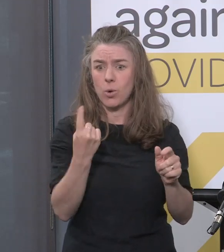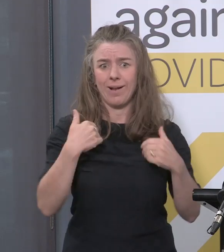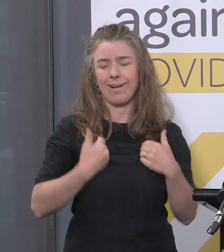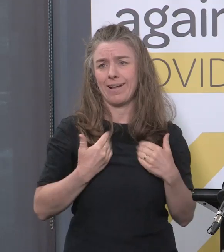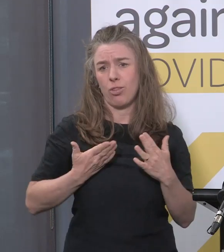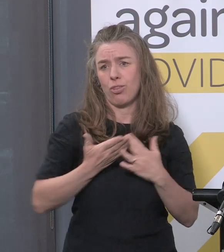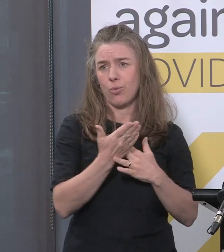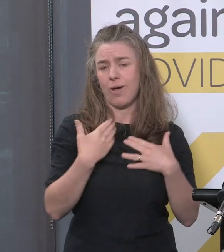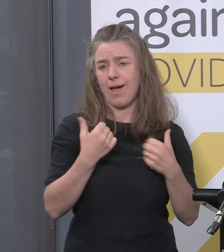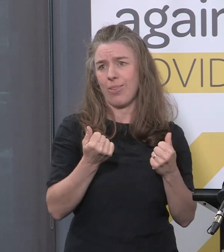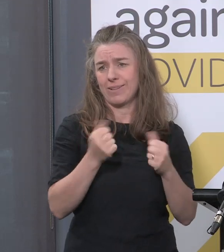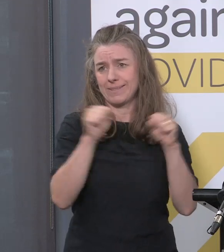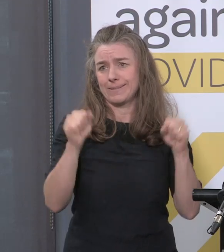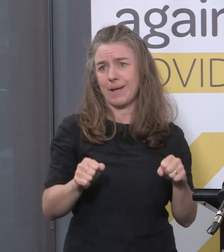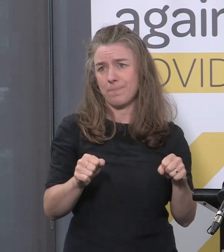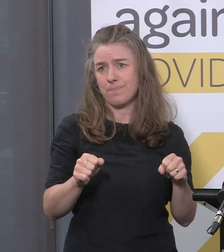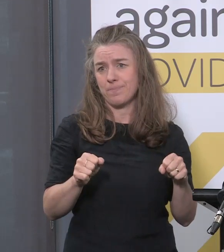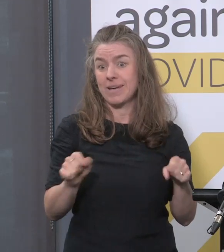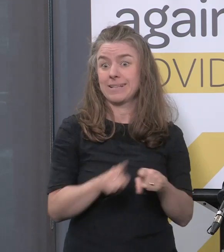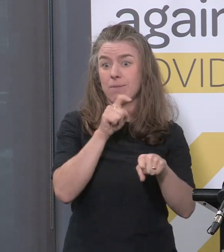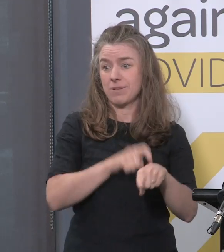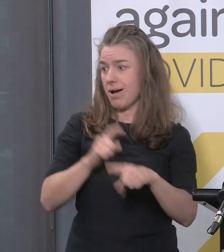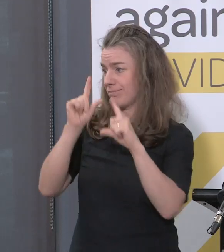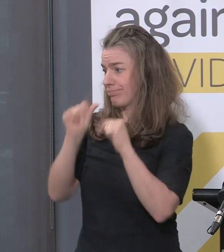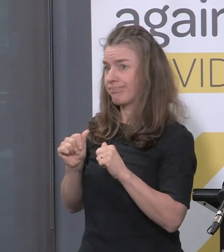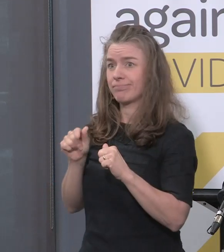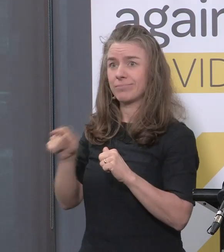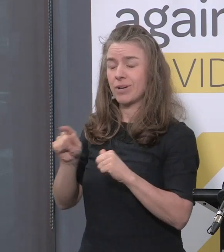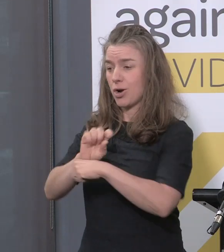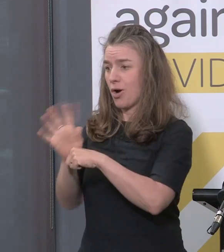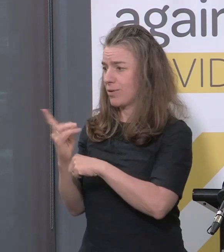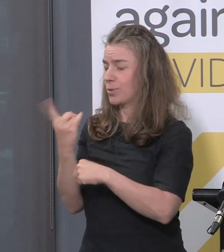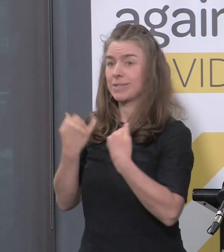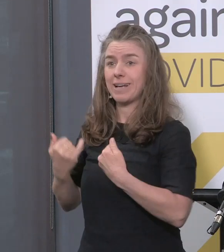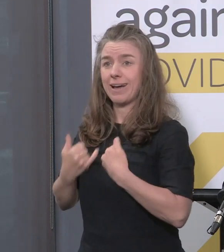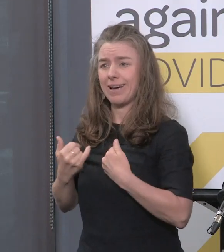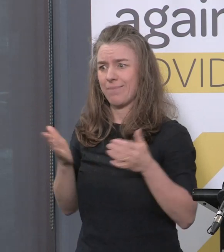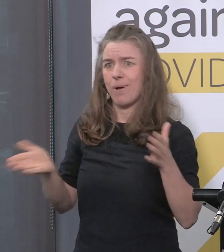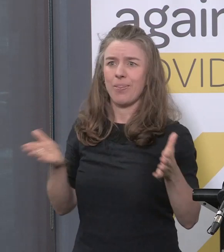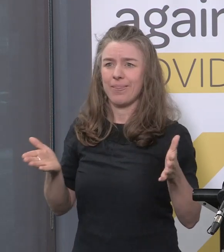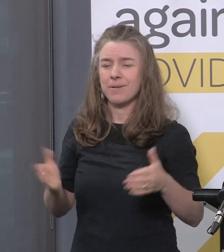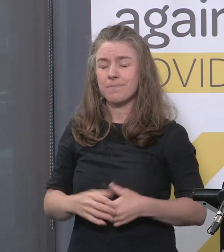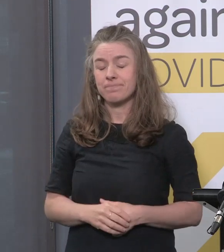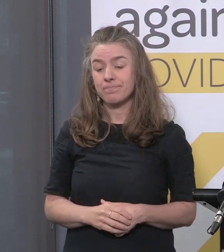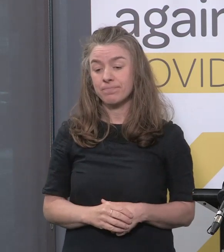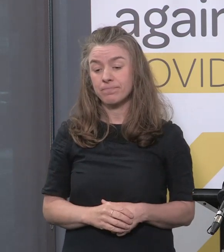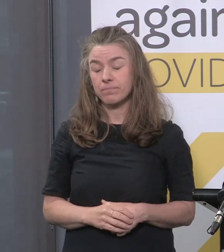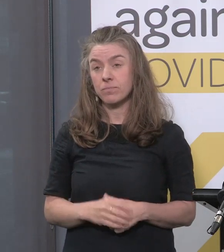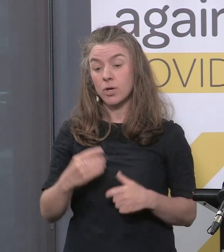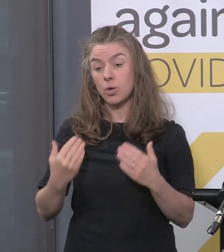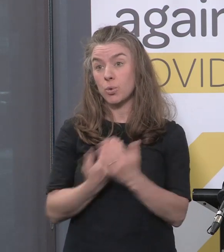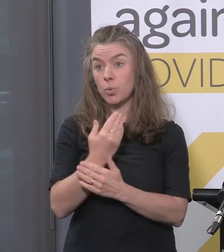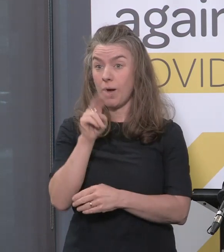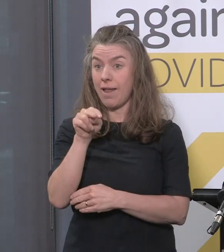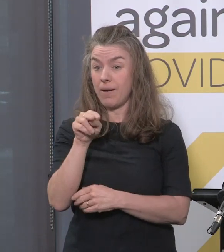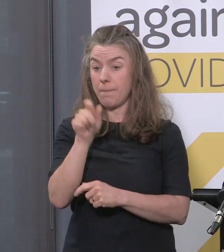moment, while we prepare to respond to any additional demands from COVID-19. In terms of those new